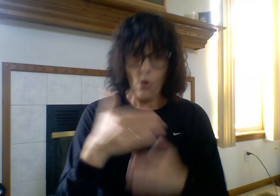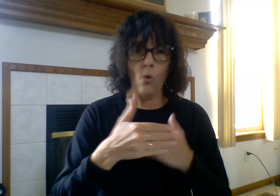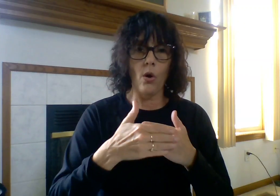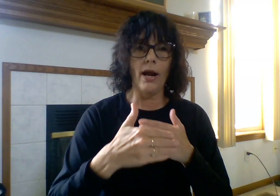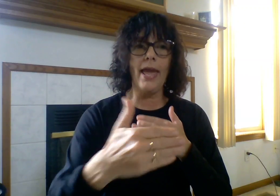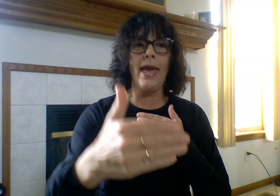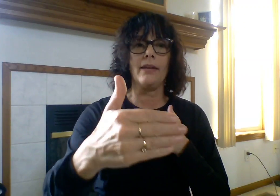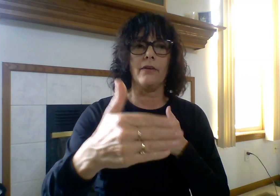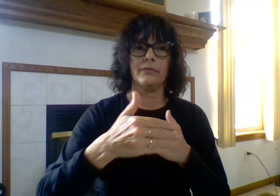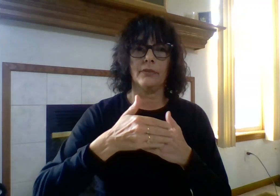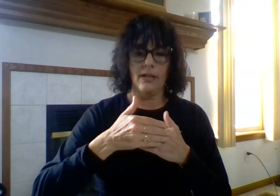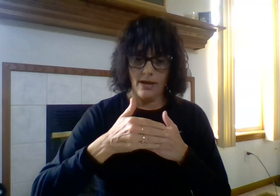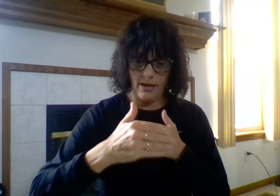or ahead of.